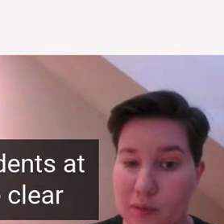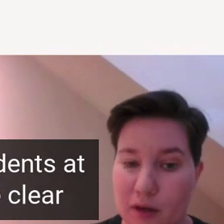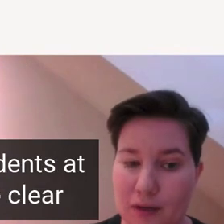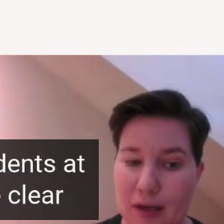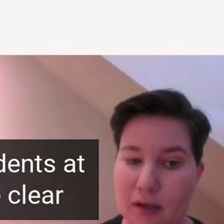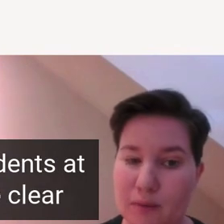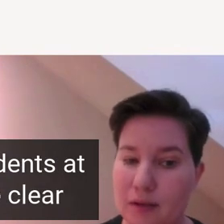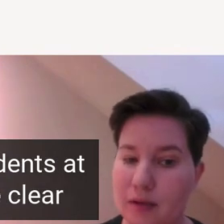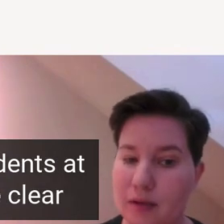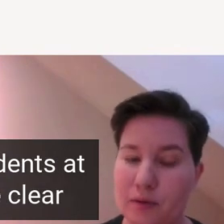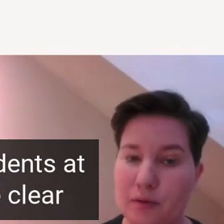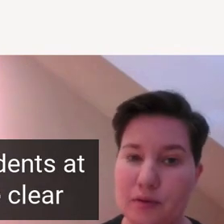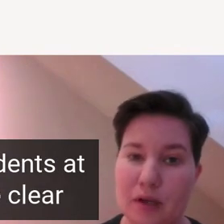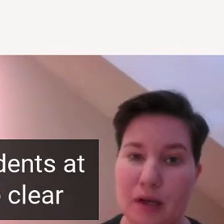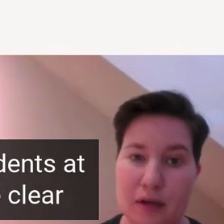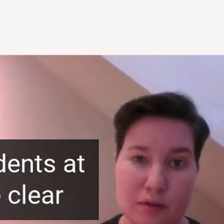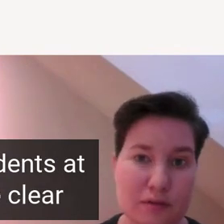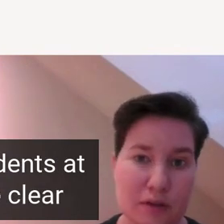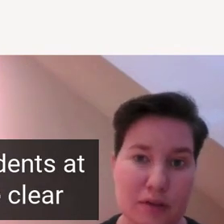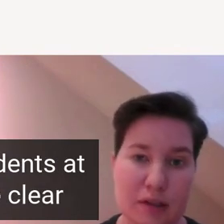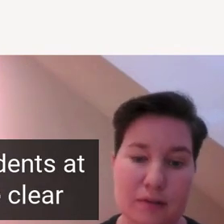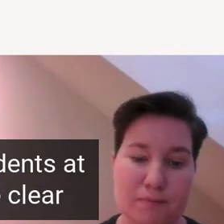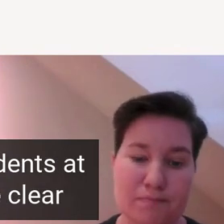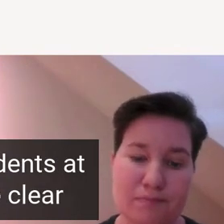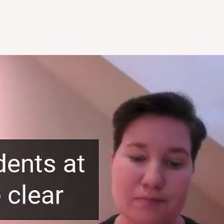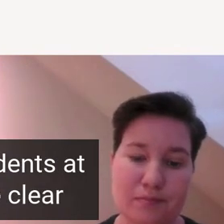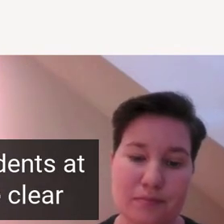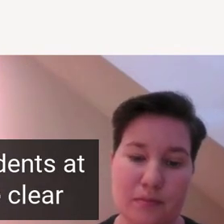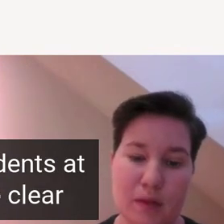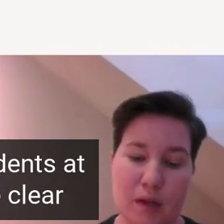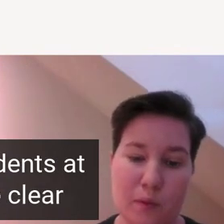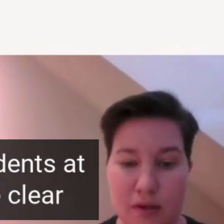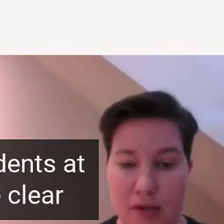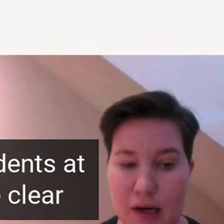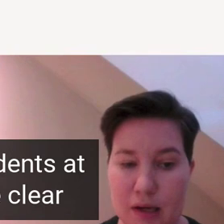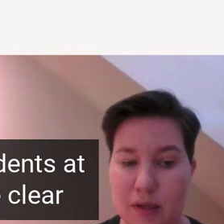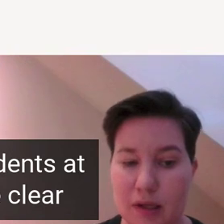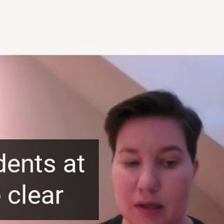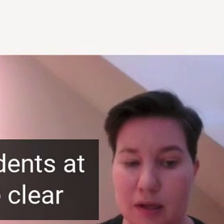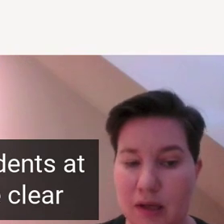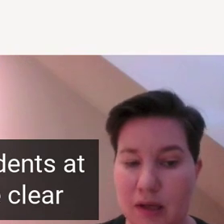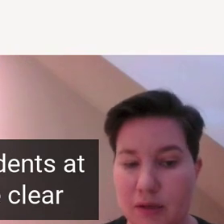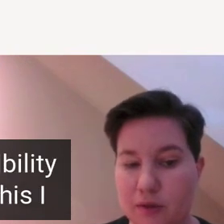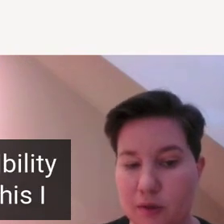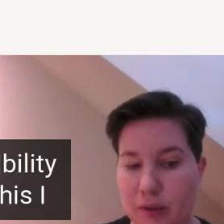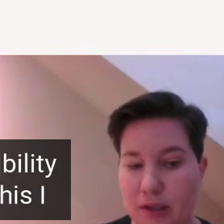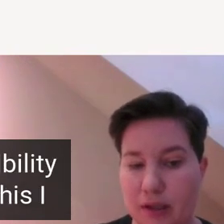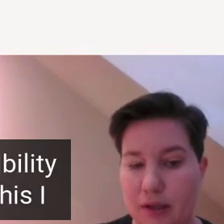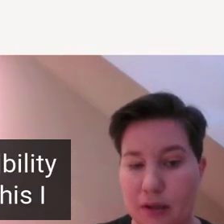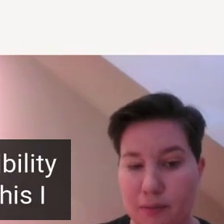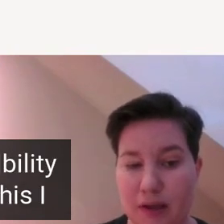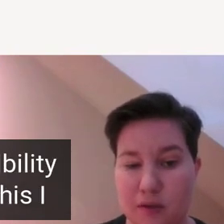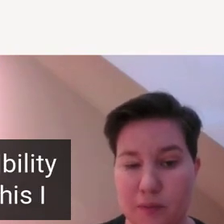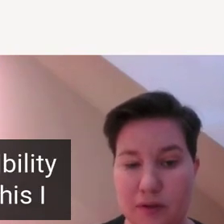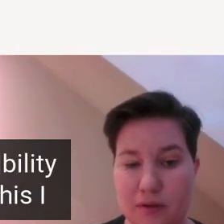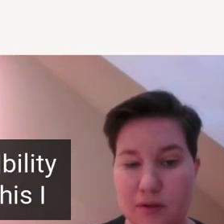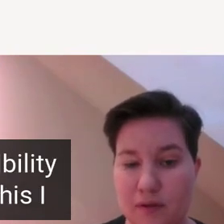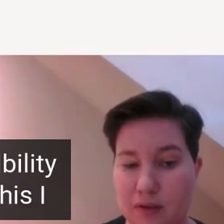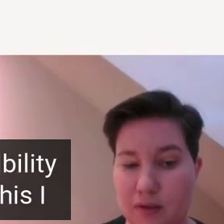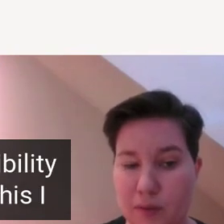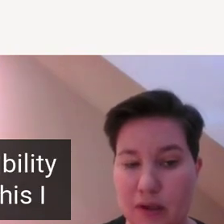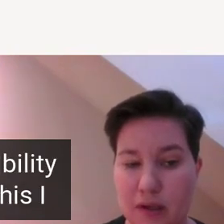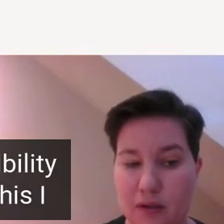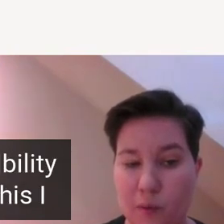started being contacted by disabled students at other universities. With time, it became clear to me that my experience